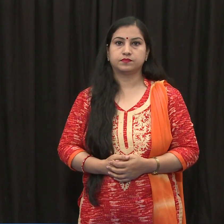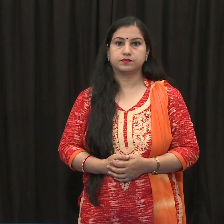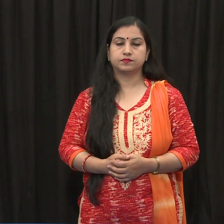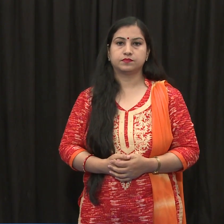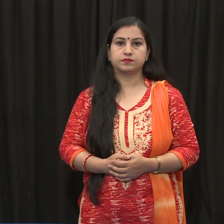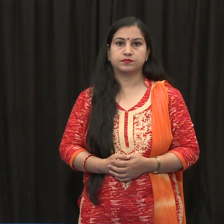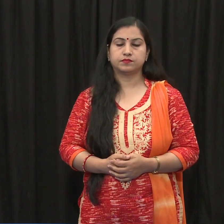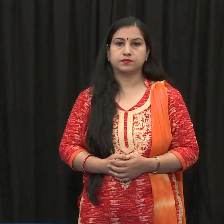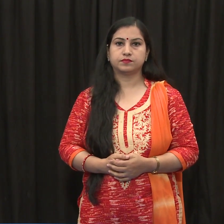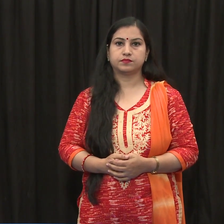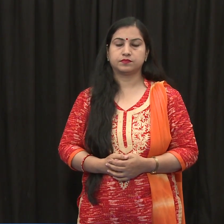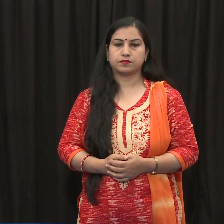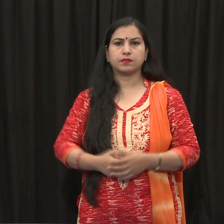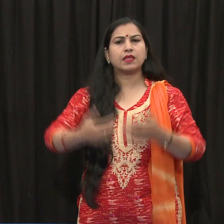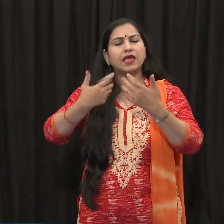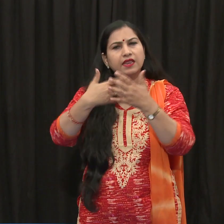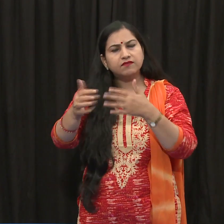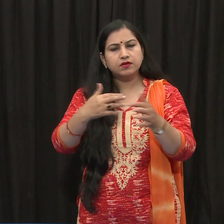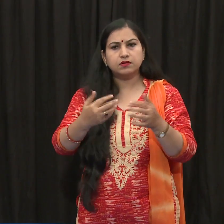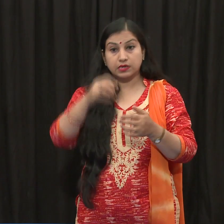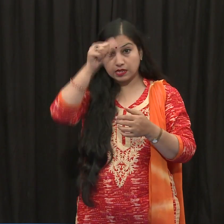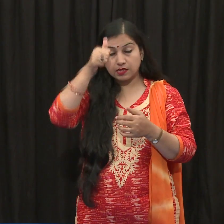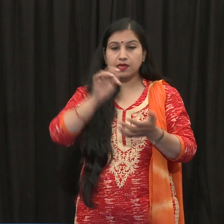Anyone born in any part of India